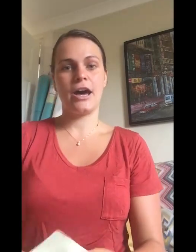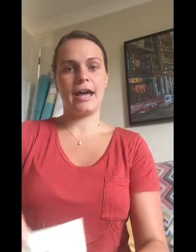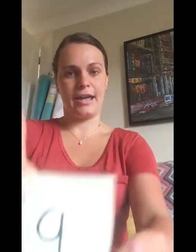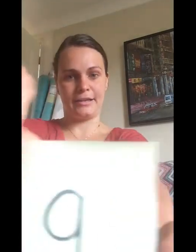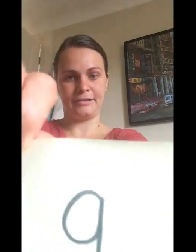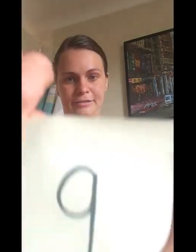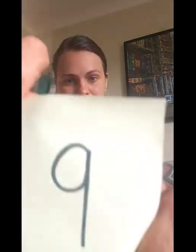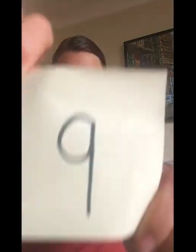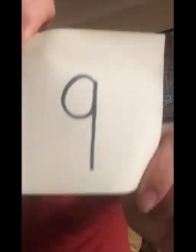9.